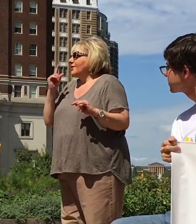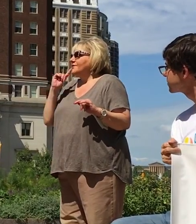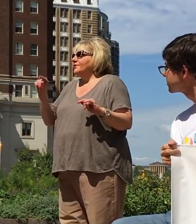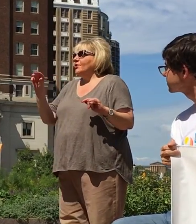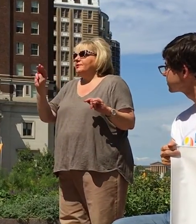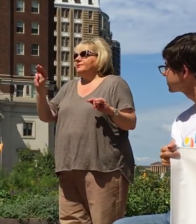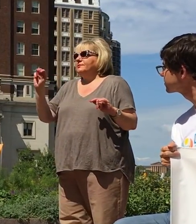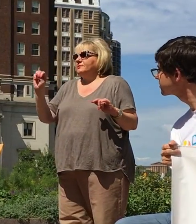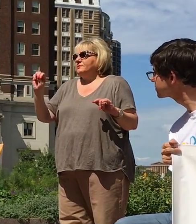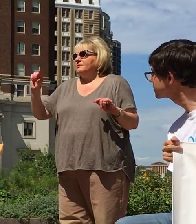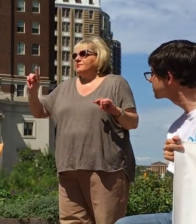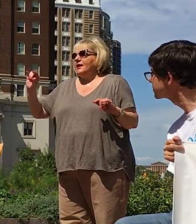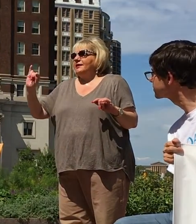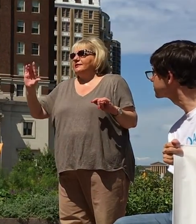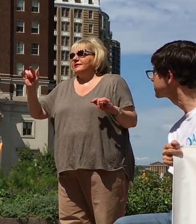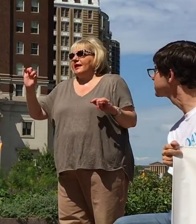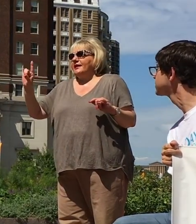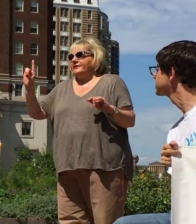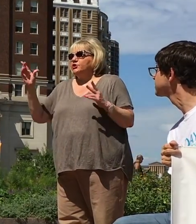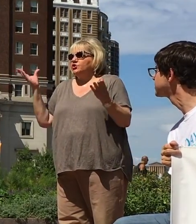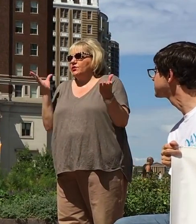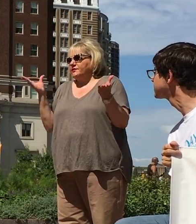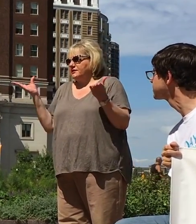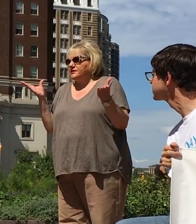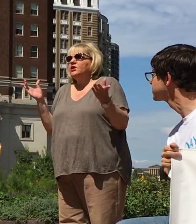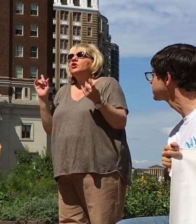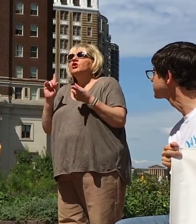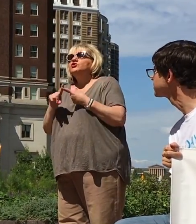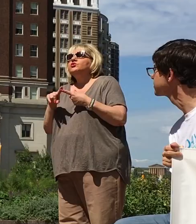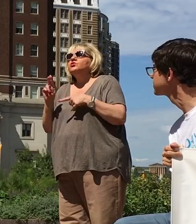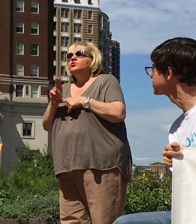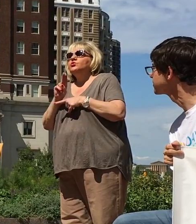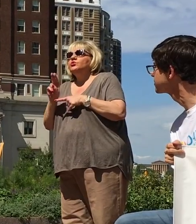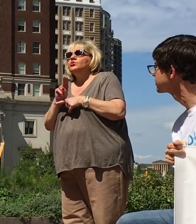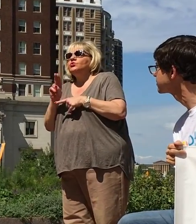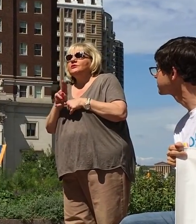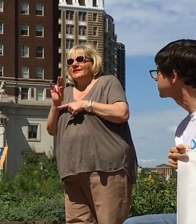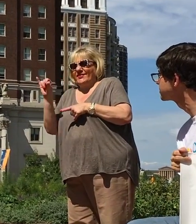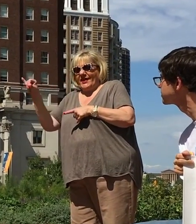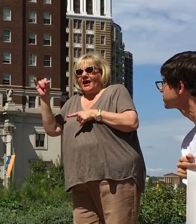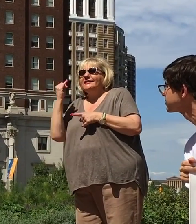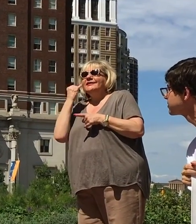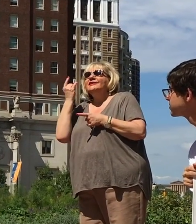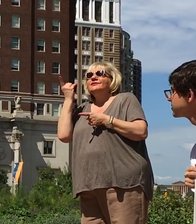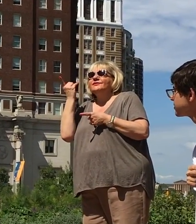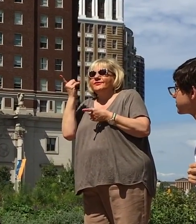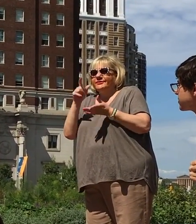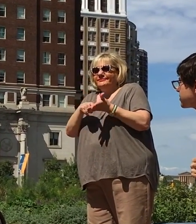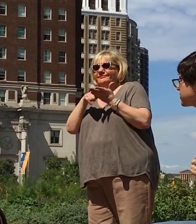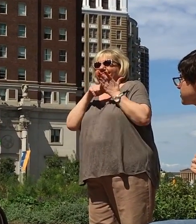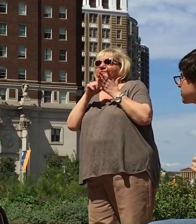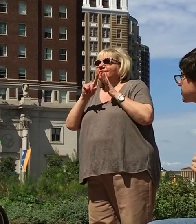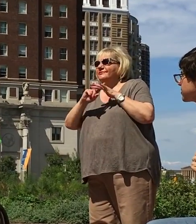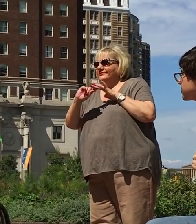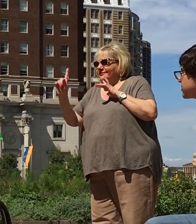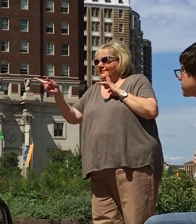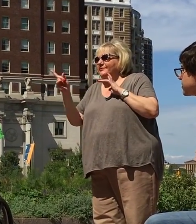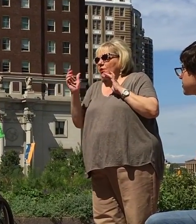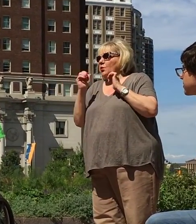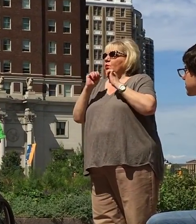any Medicaid service, to be able to use that if they have to evacuate in a